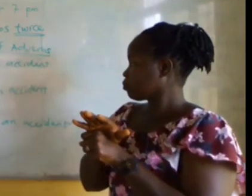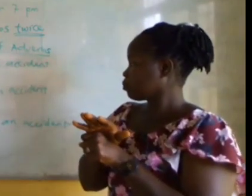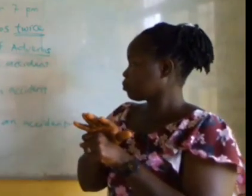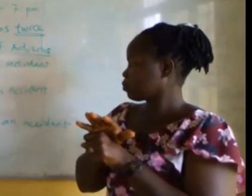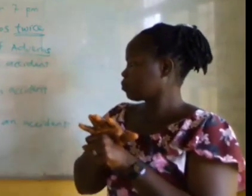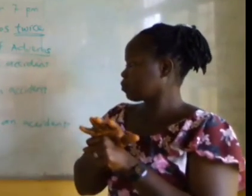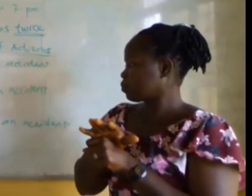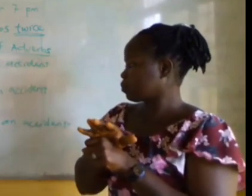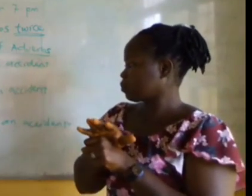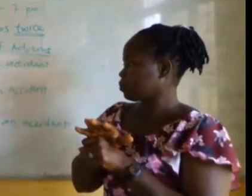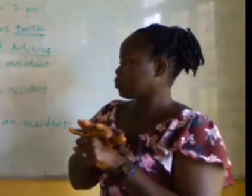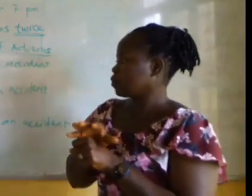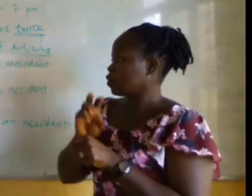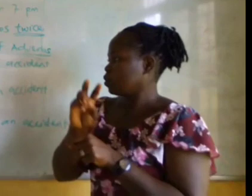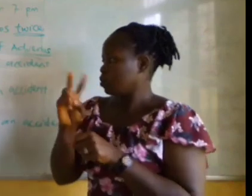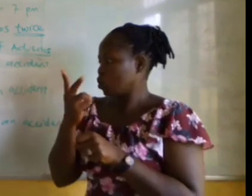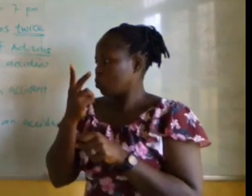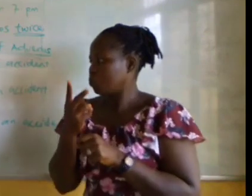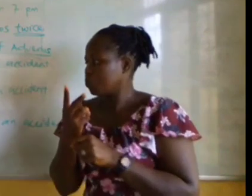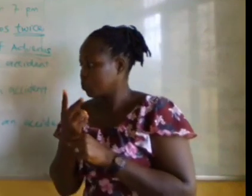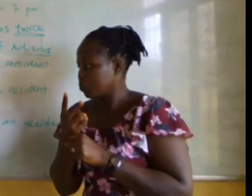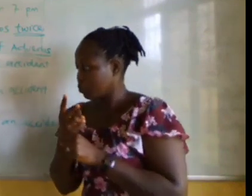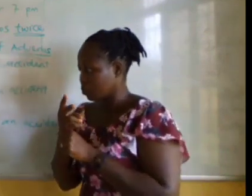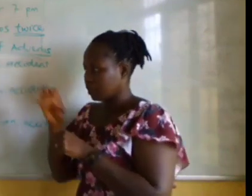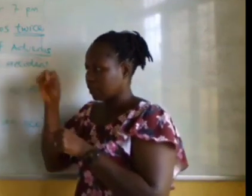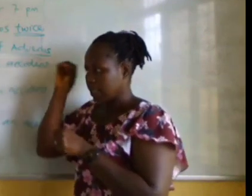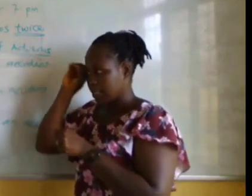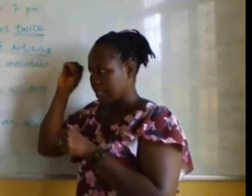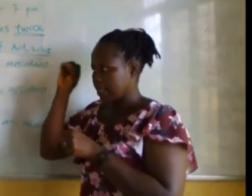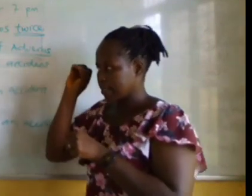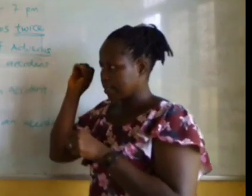That's the correct sentence. Look at the second one.